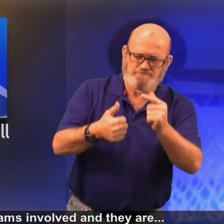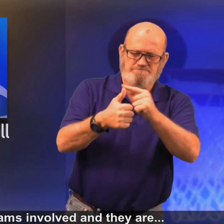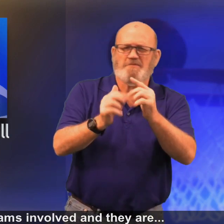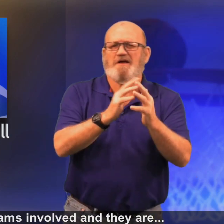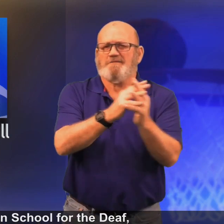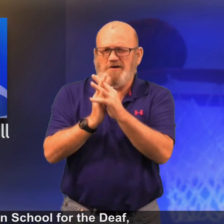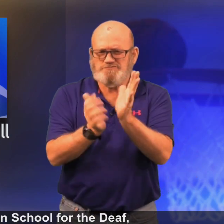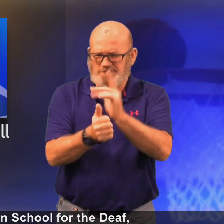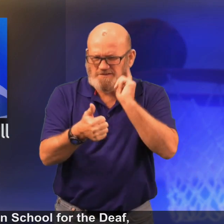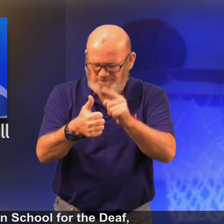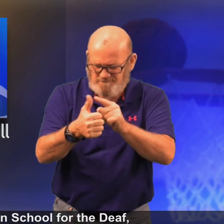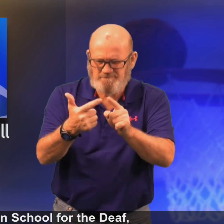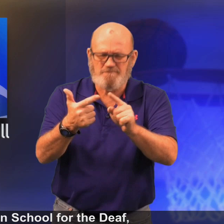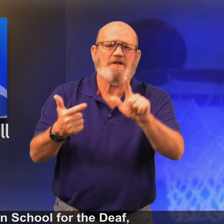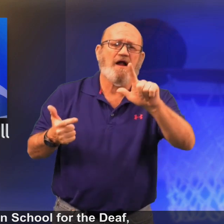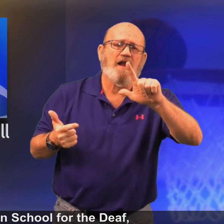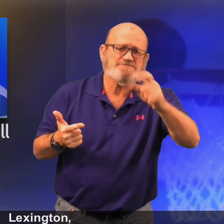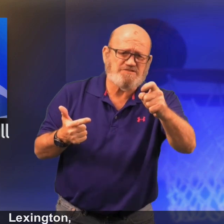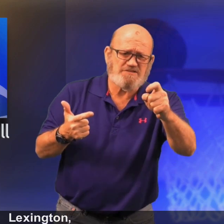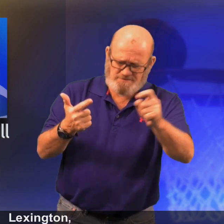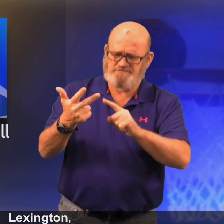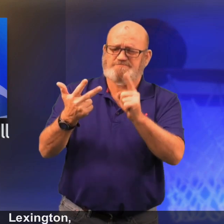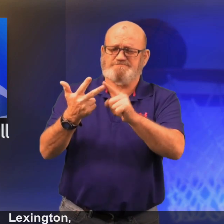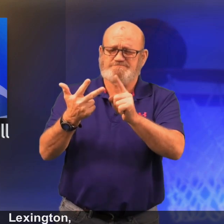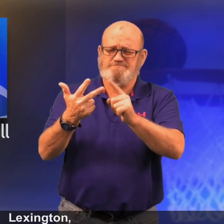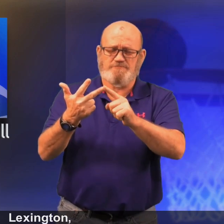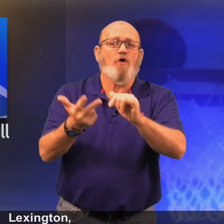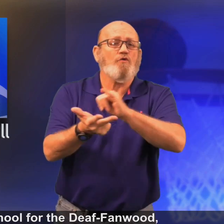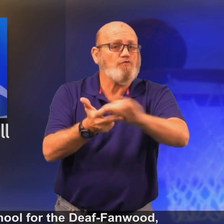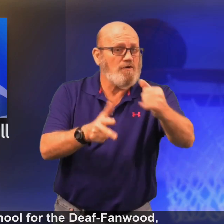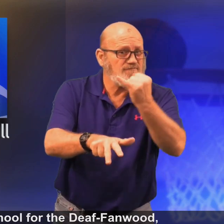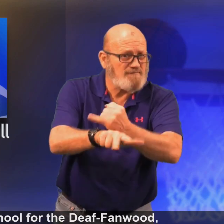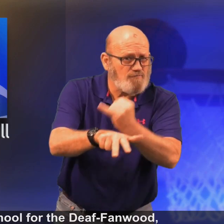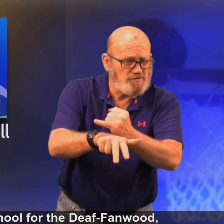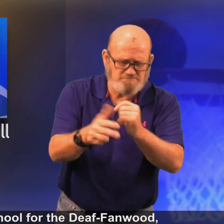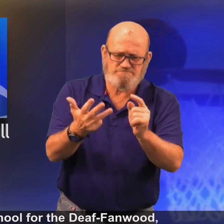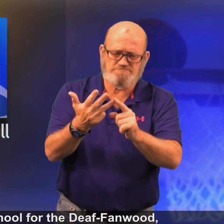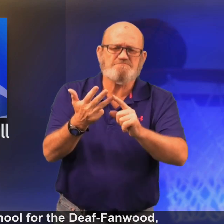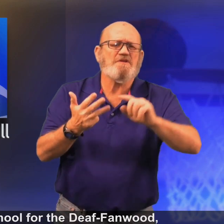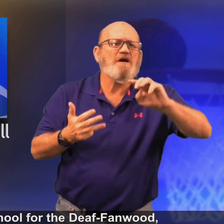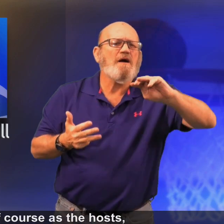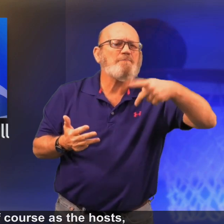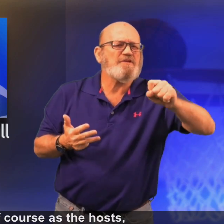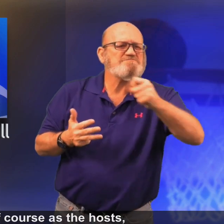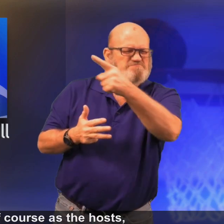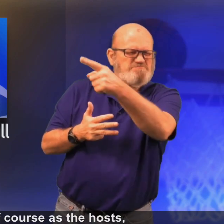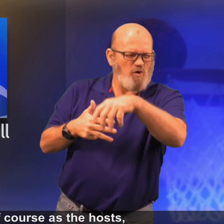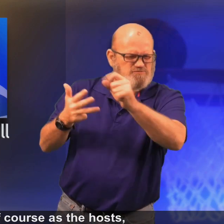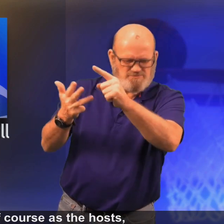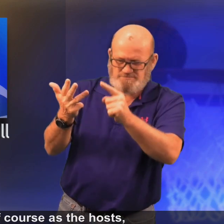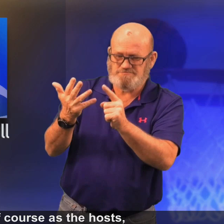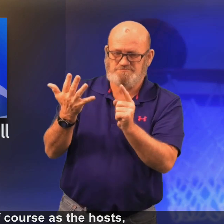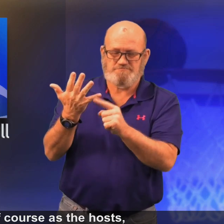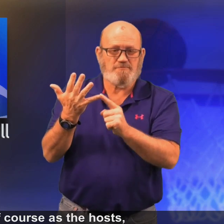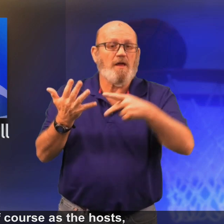are American School for the Deaf, Lexington, New York School for the Deaf Fanwood, MPS, of course, as the